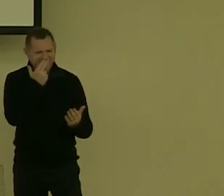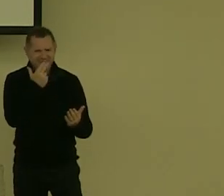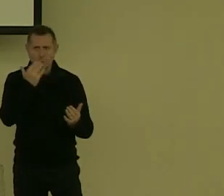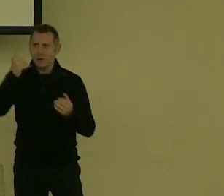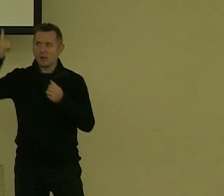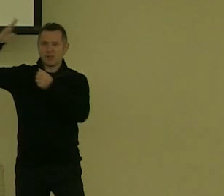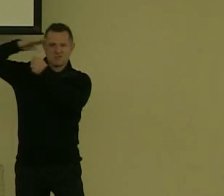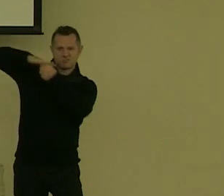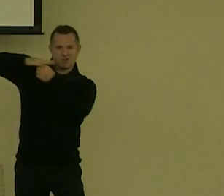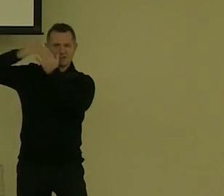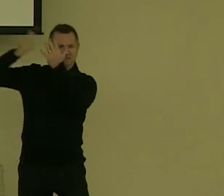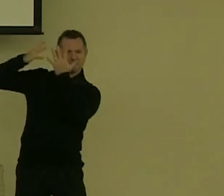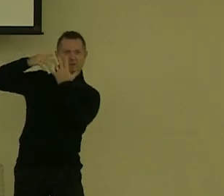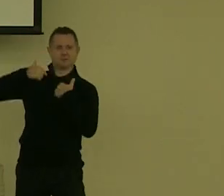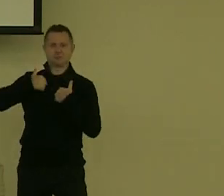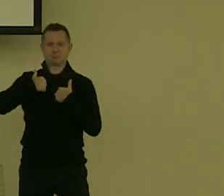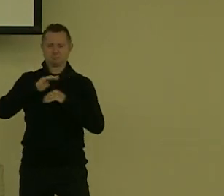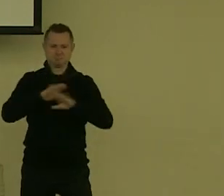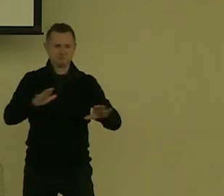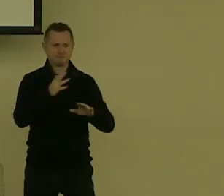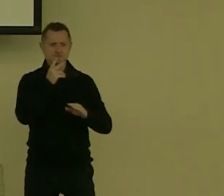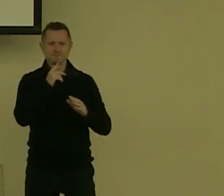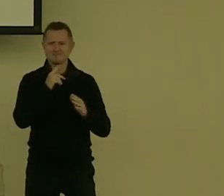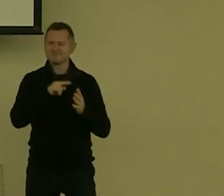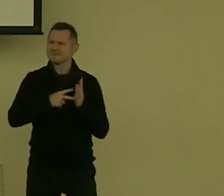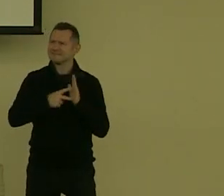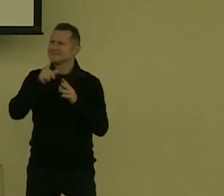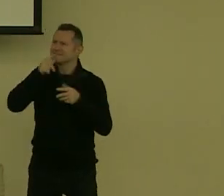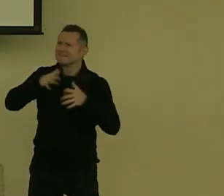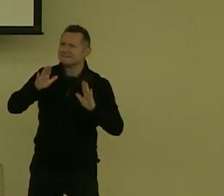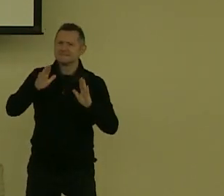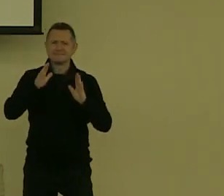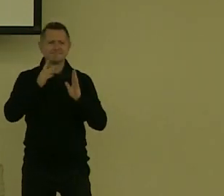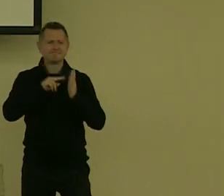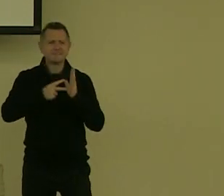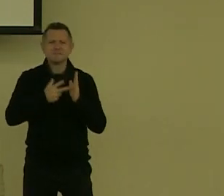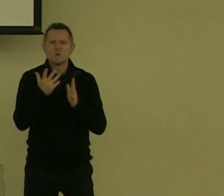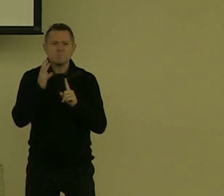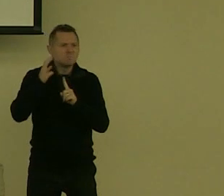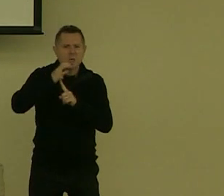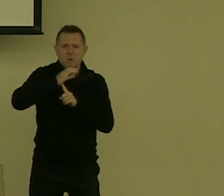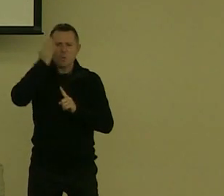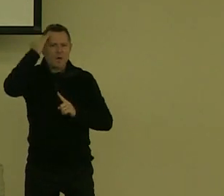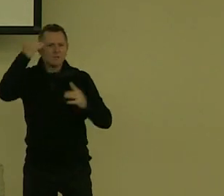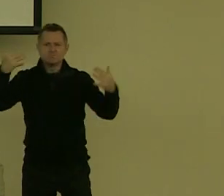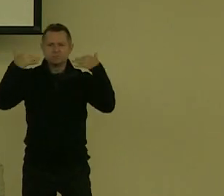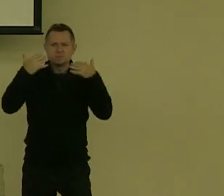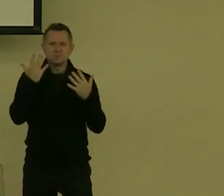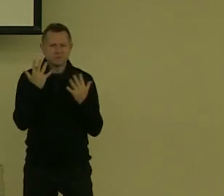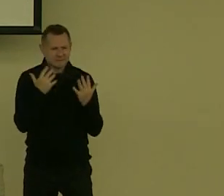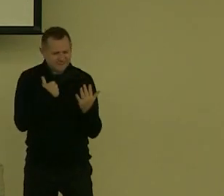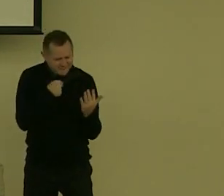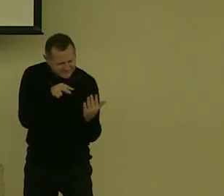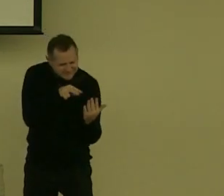certain boundaries, like what's academic, what's sort of like merely popular. So I started off writing about comics